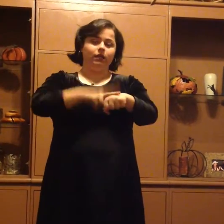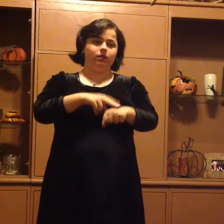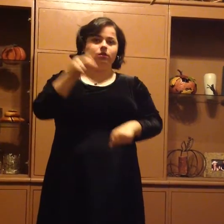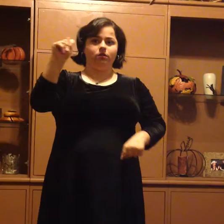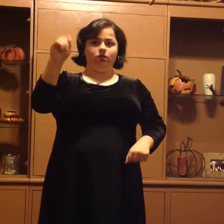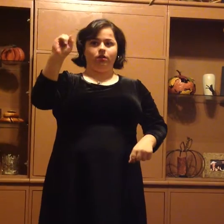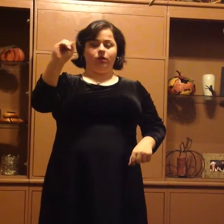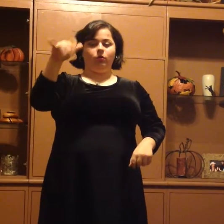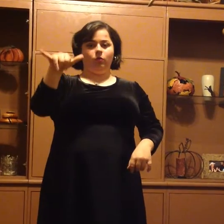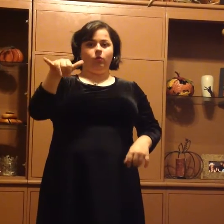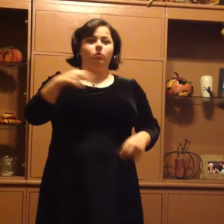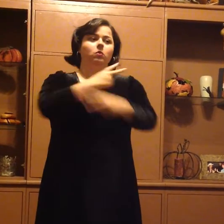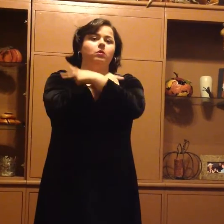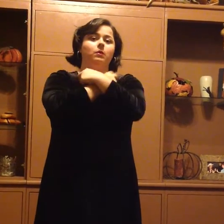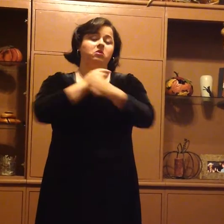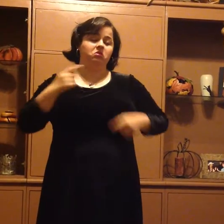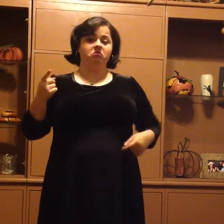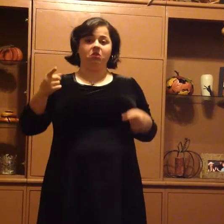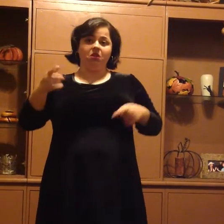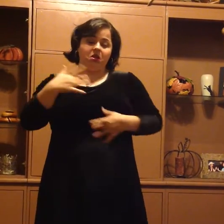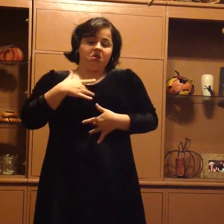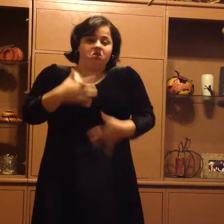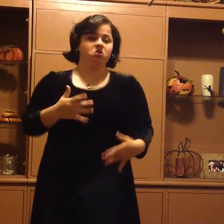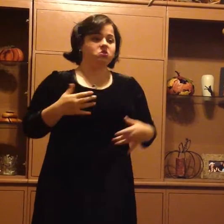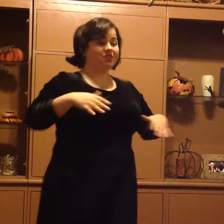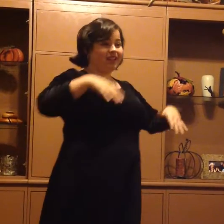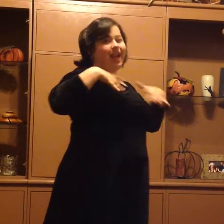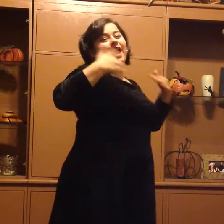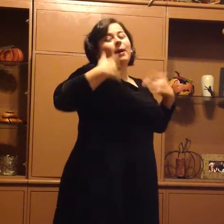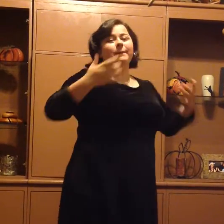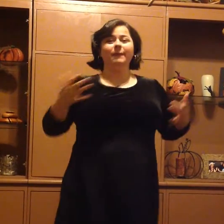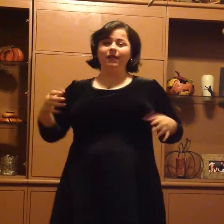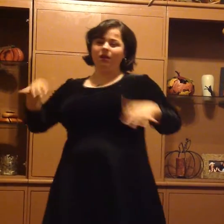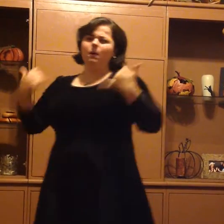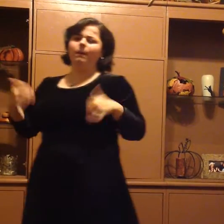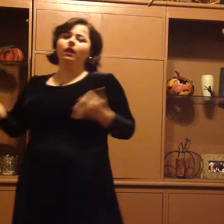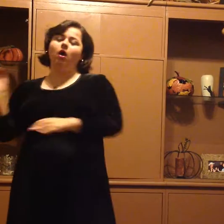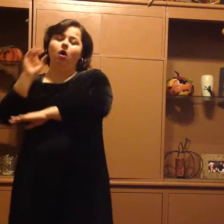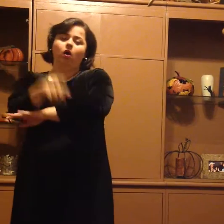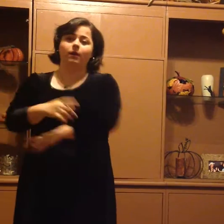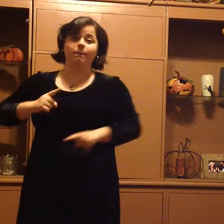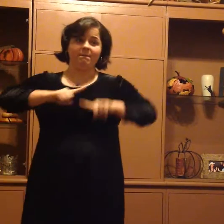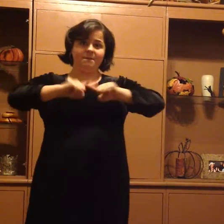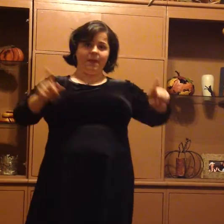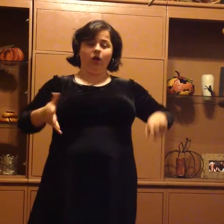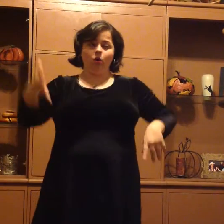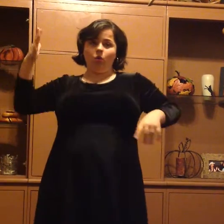They're most always happy and play together all day, but once upon a time, they